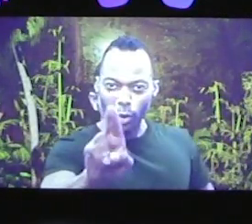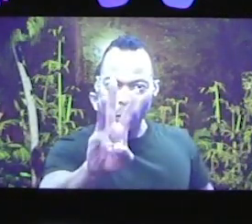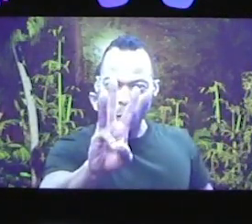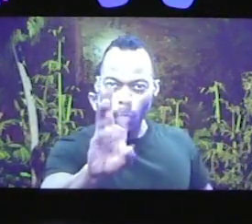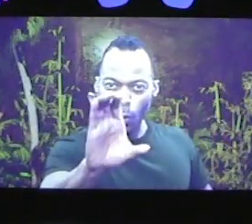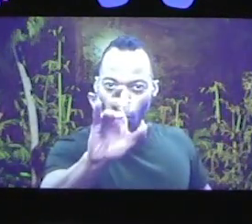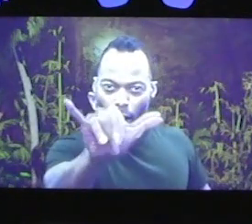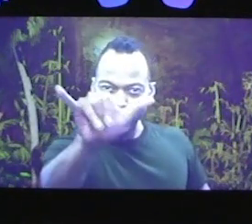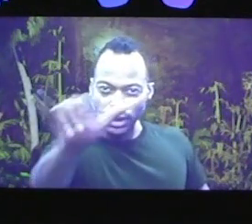Jabberwocky